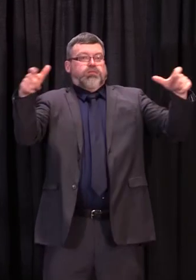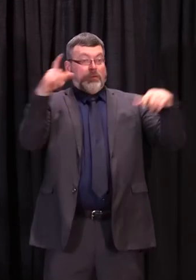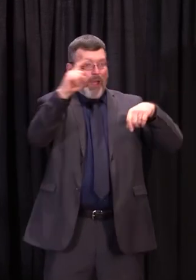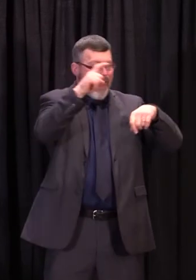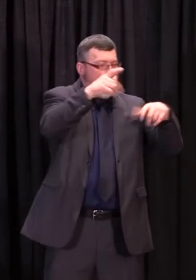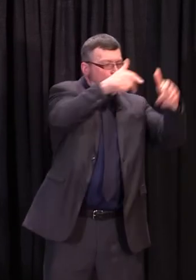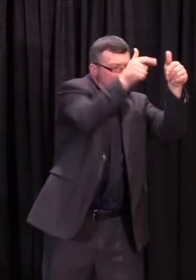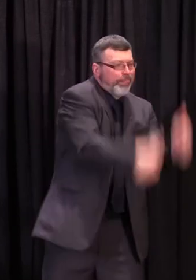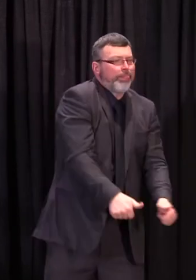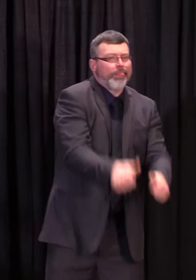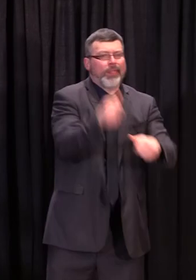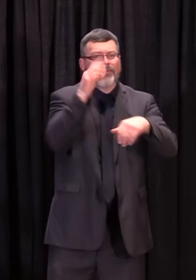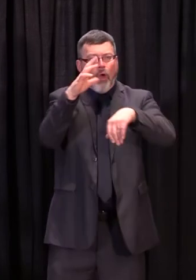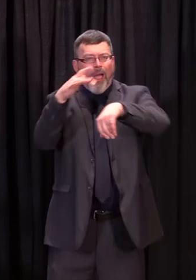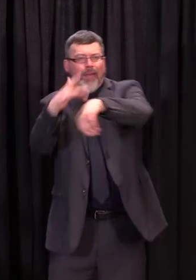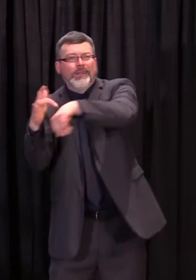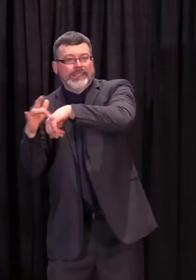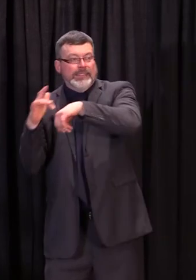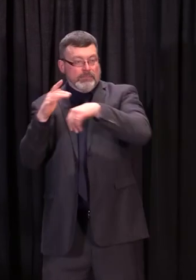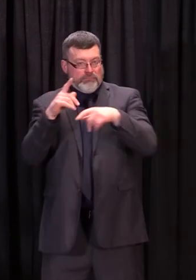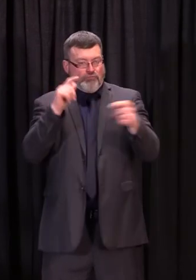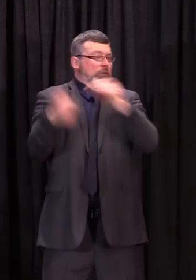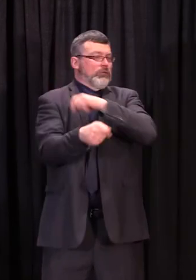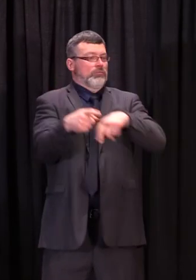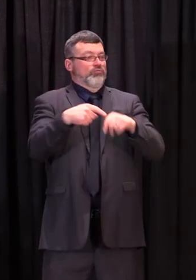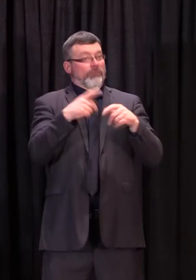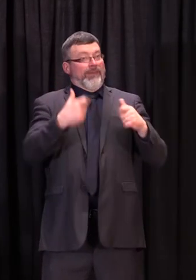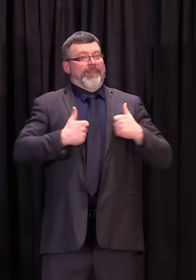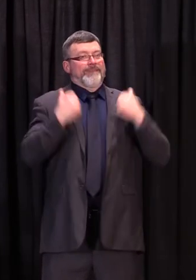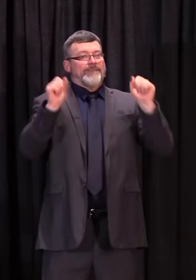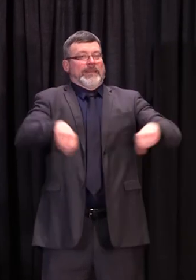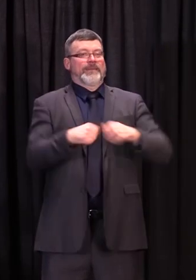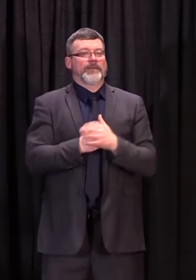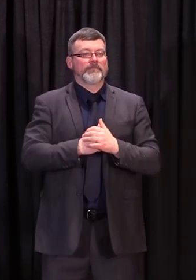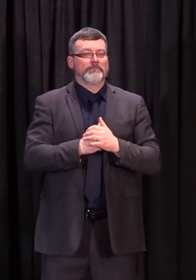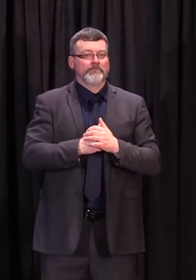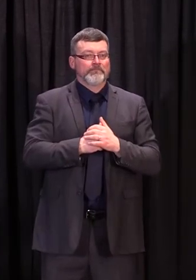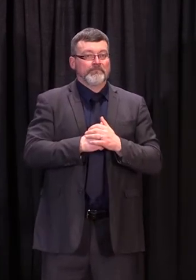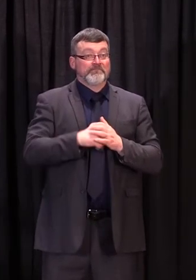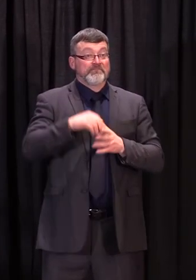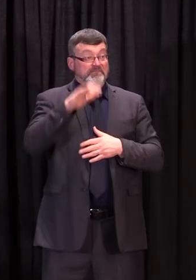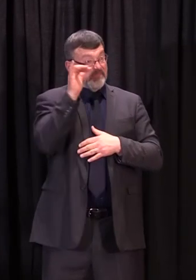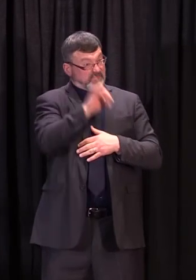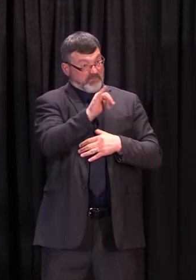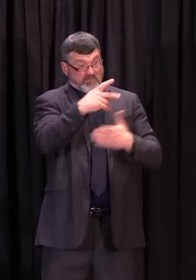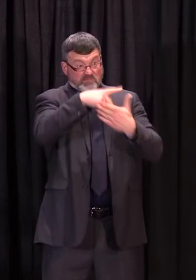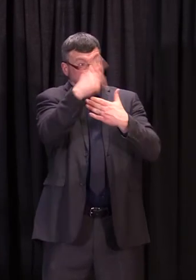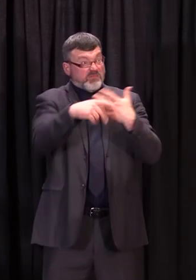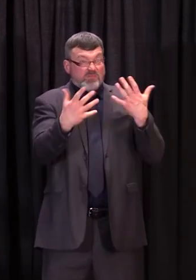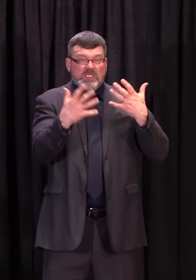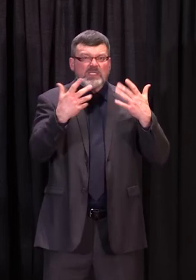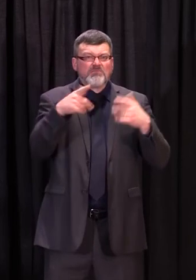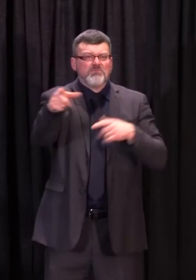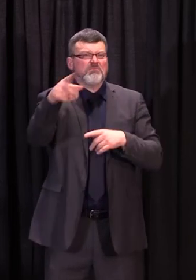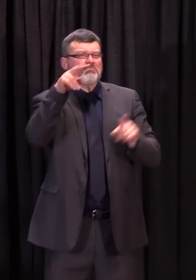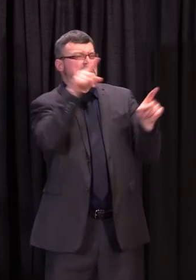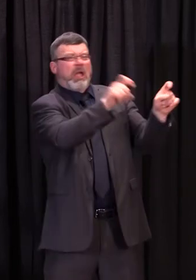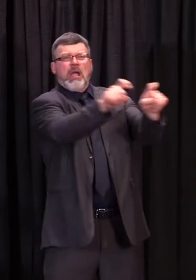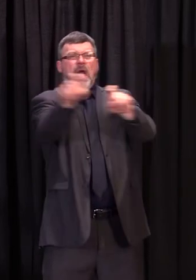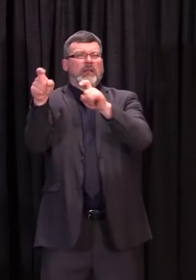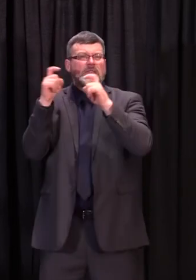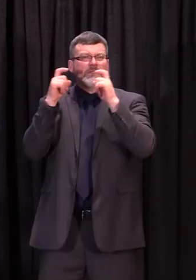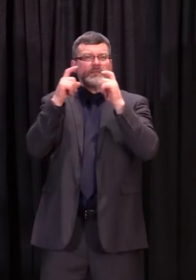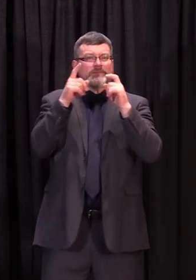To see how well this program is working, just ask any of the families who have moved from homelessness into newly